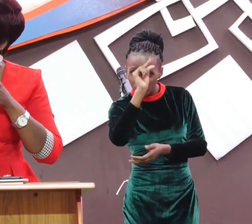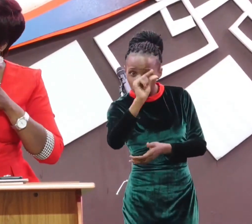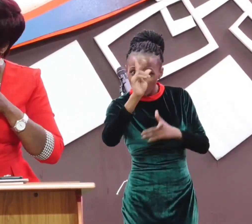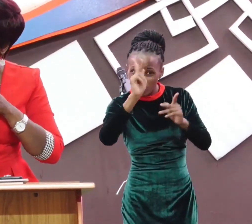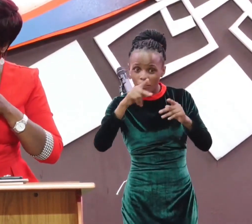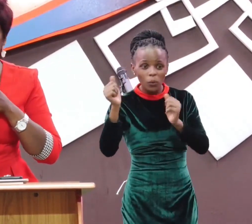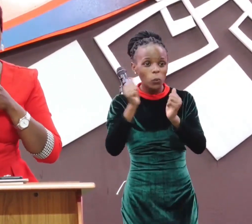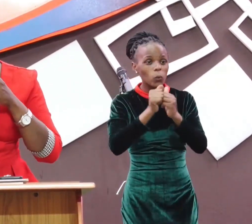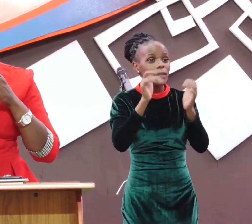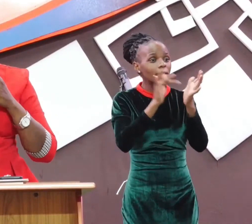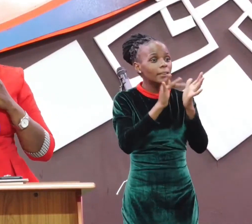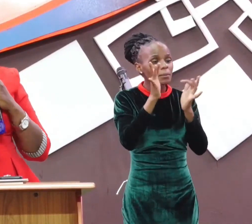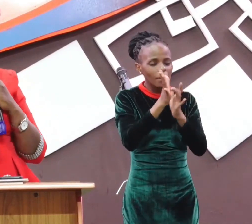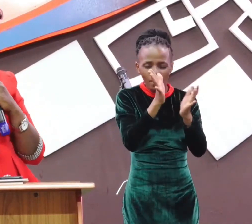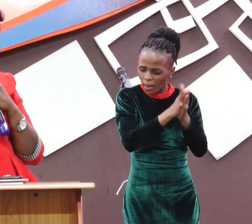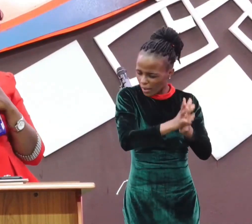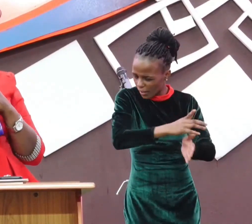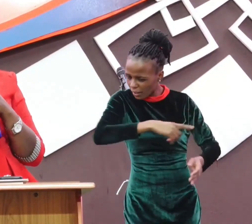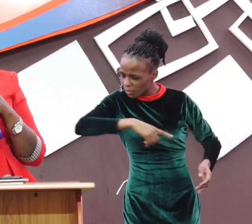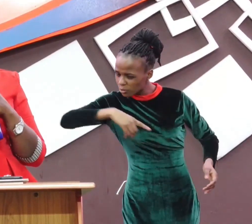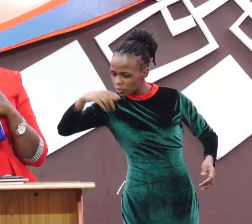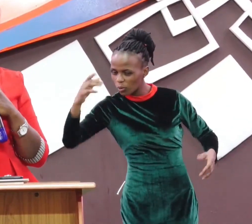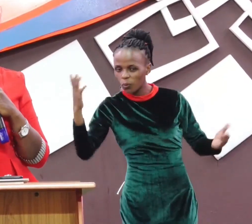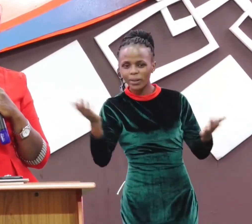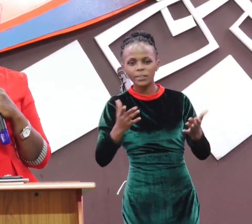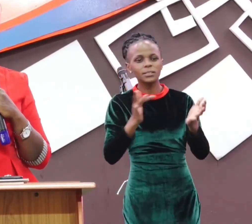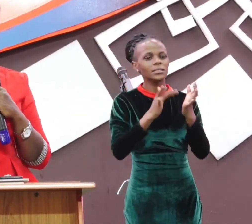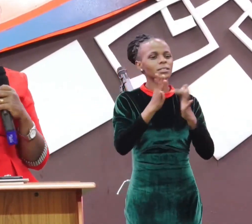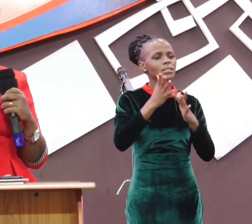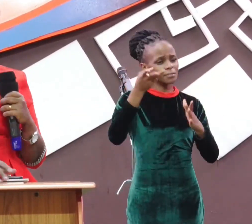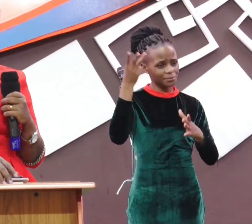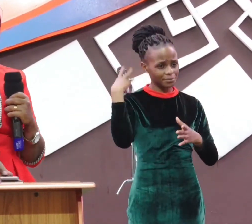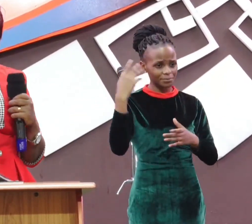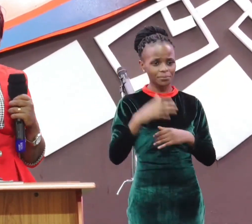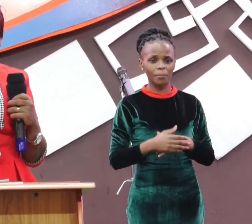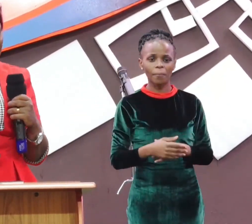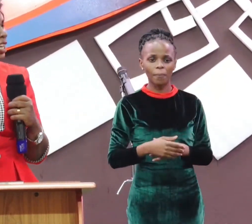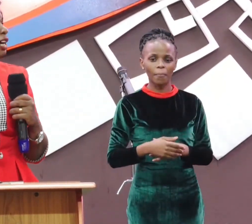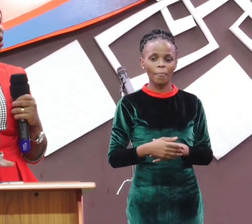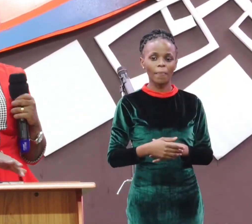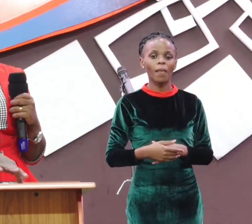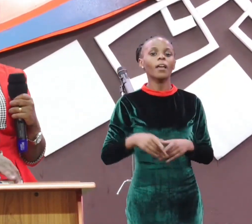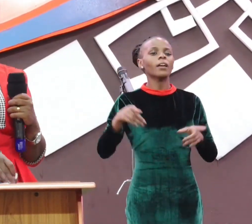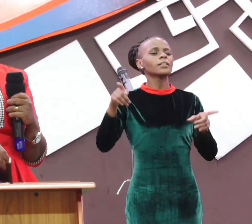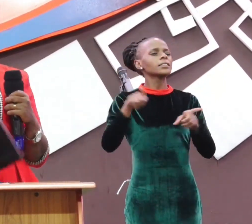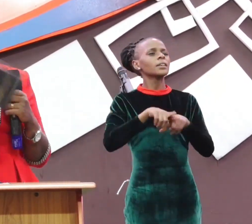true, I saw countable people who had the Bible going to where Jesus was.